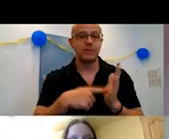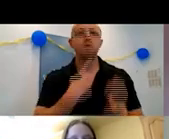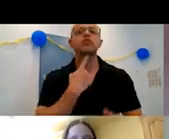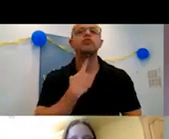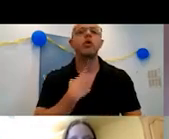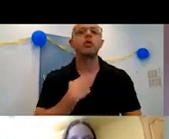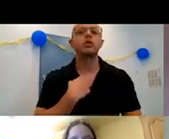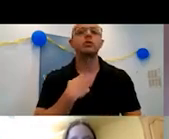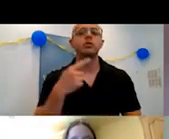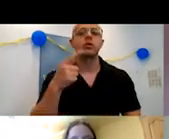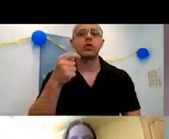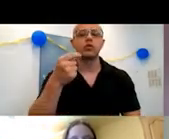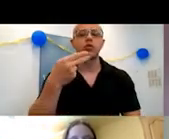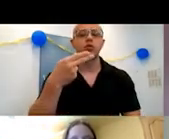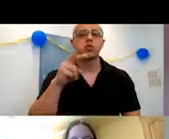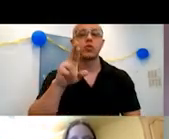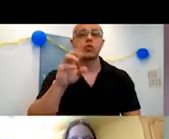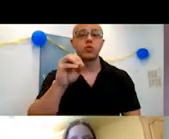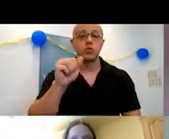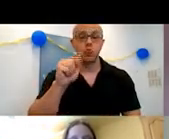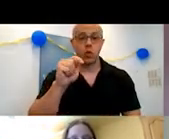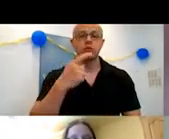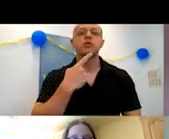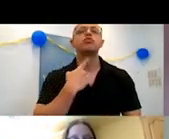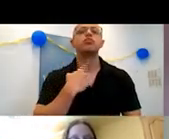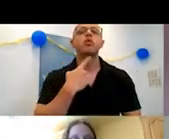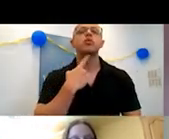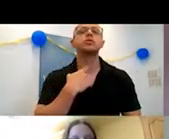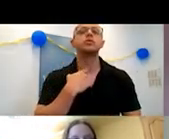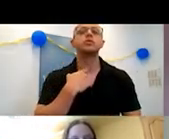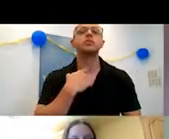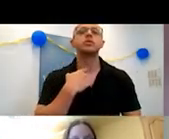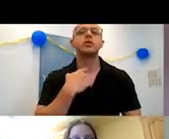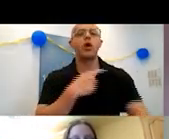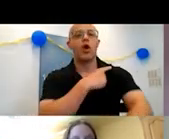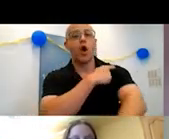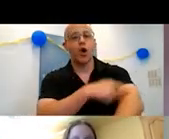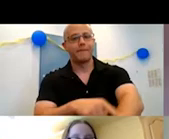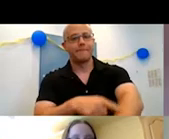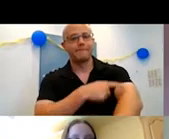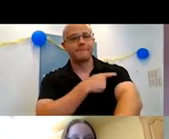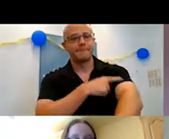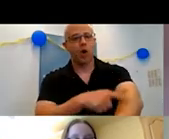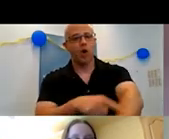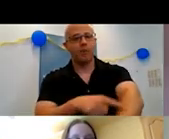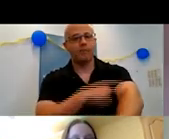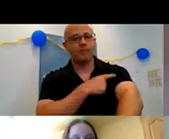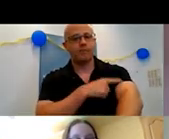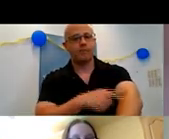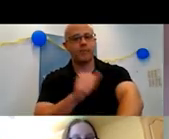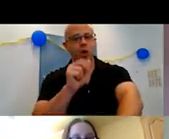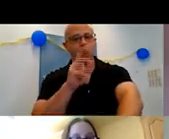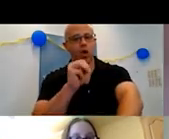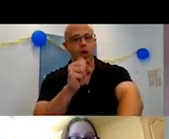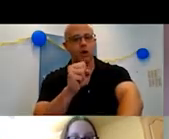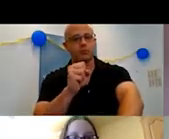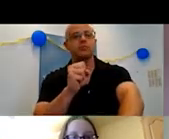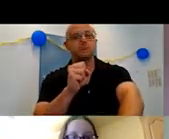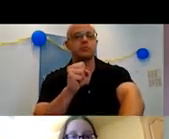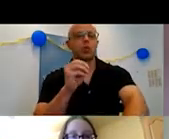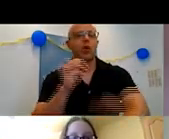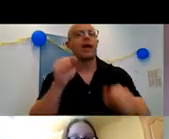A lot of it's either pointed or finger spelled. For example, throat, you point to the